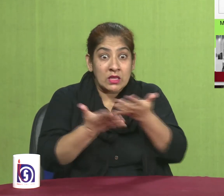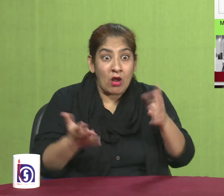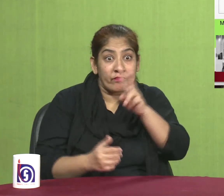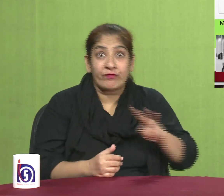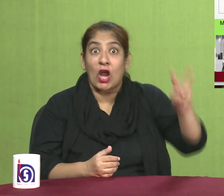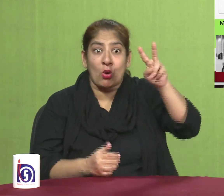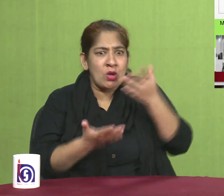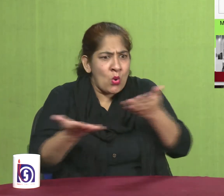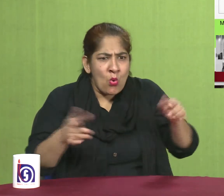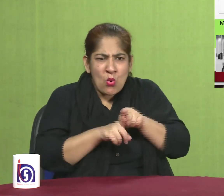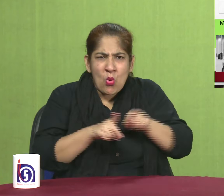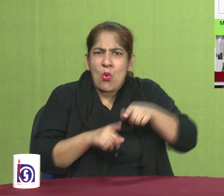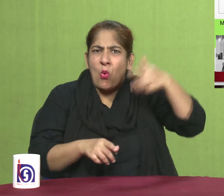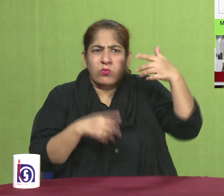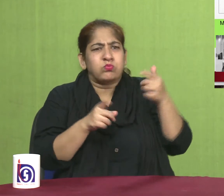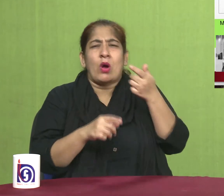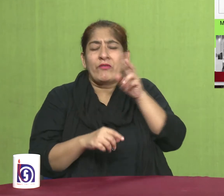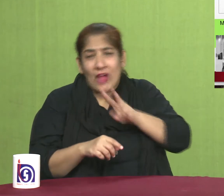for some financial purposes.